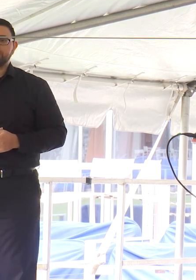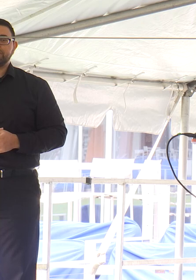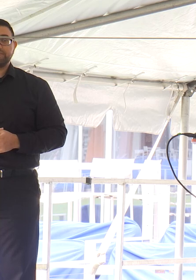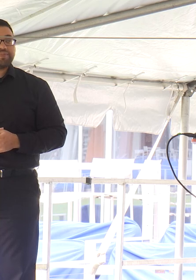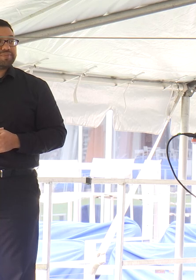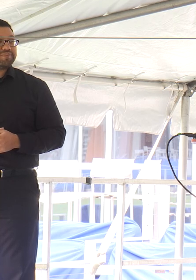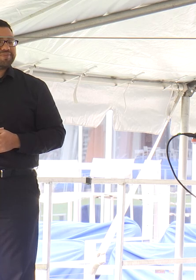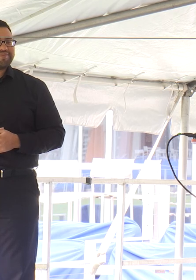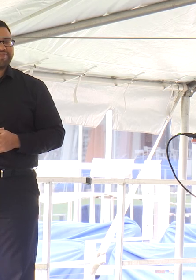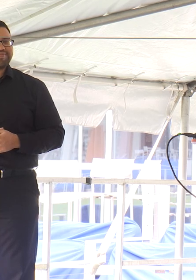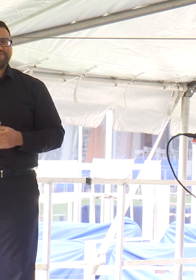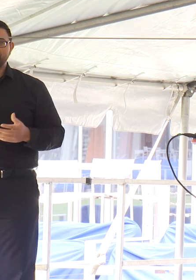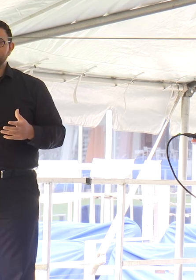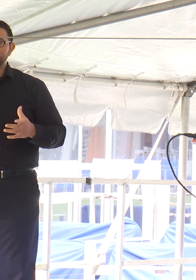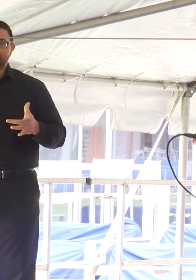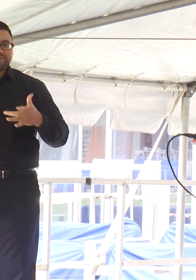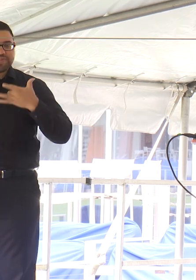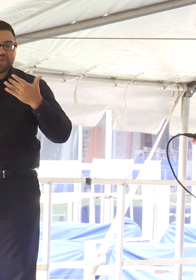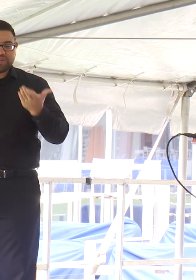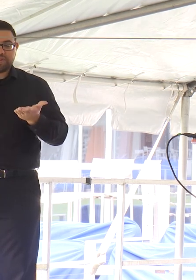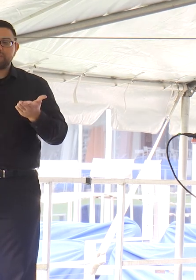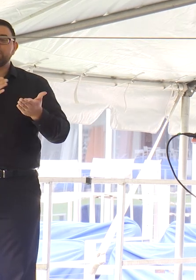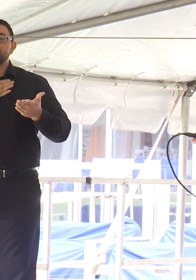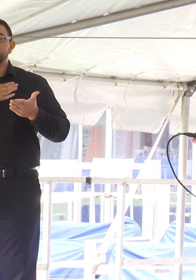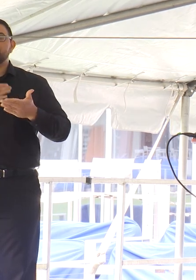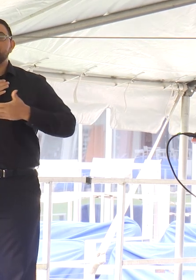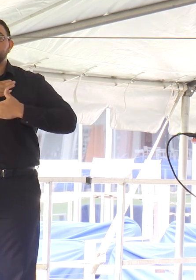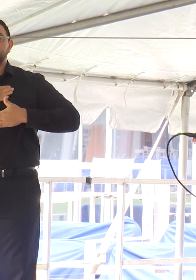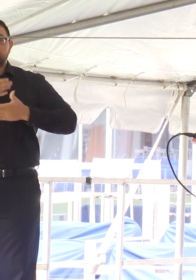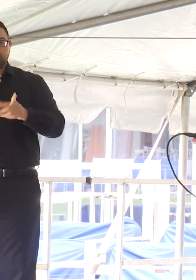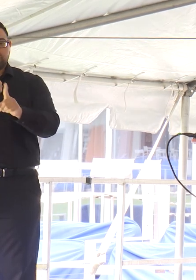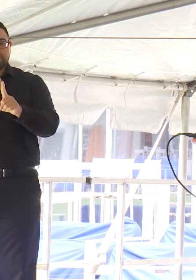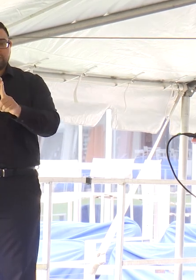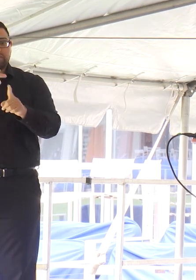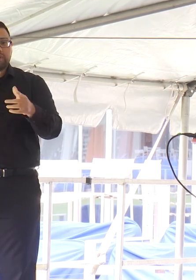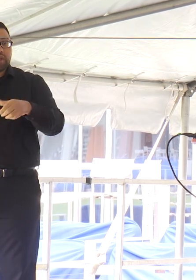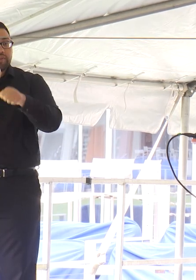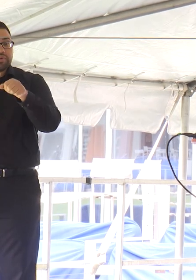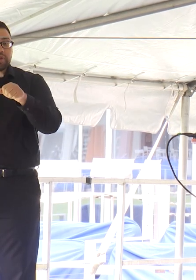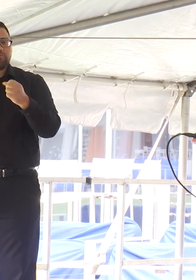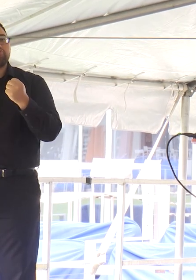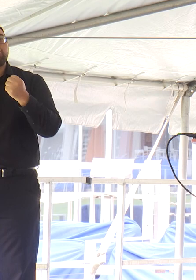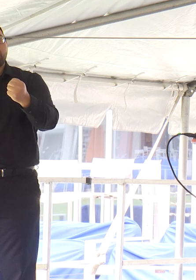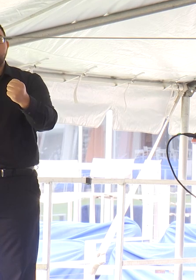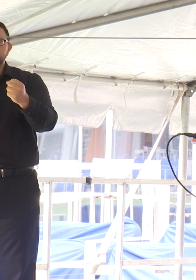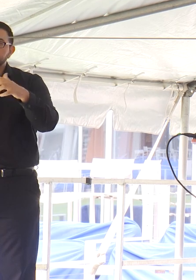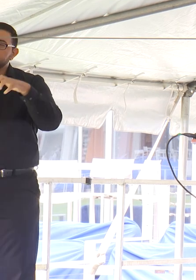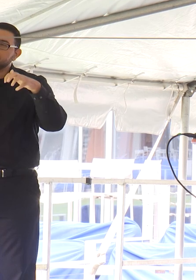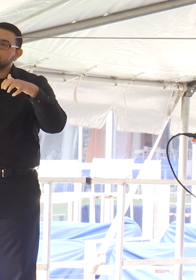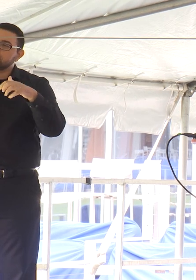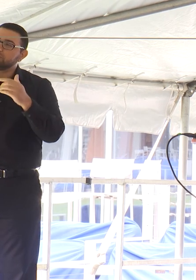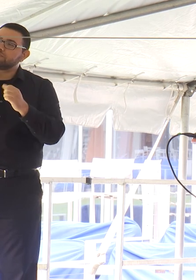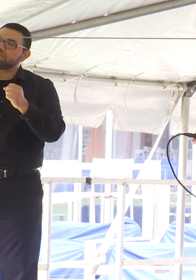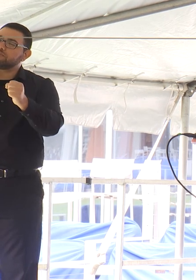It was tight, but they got here. So please enjoy yourselves. Every time you drive by this stadium,